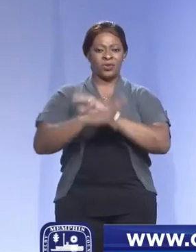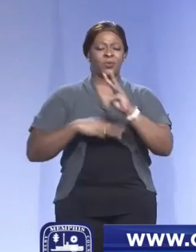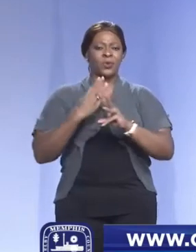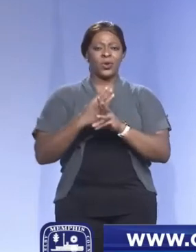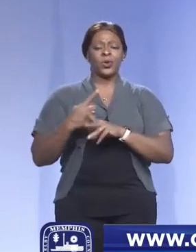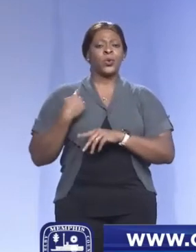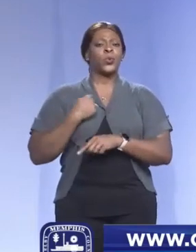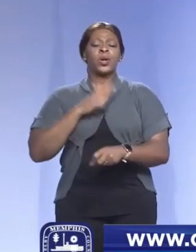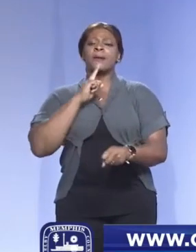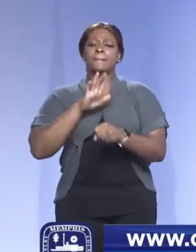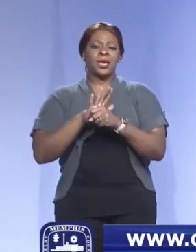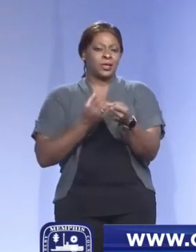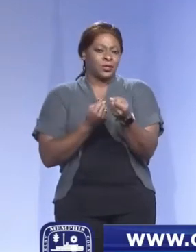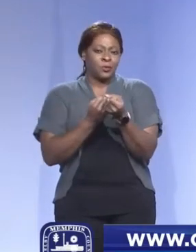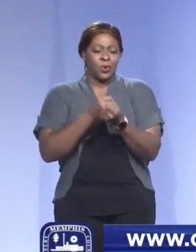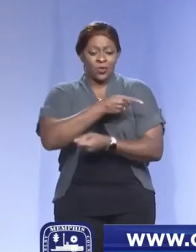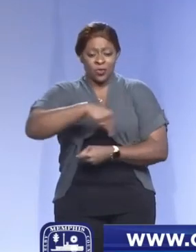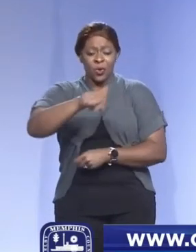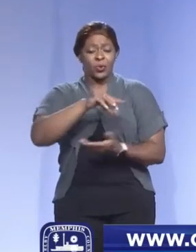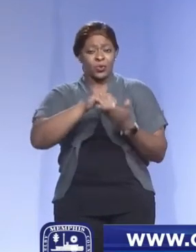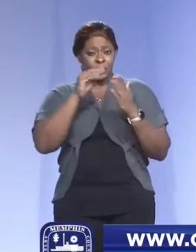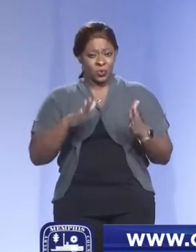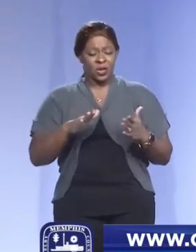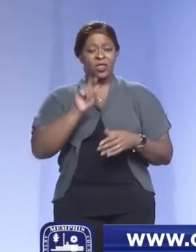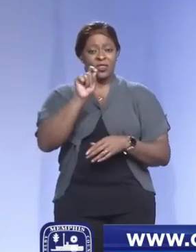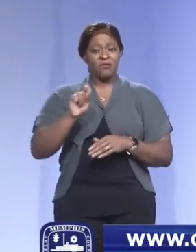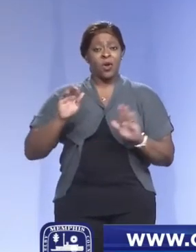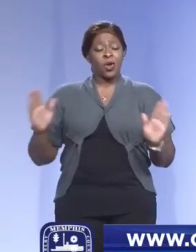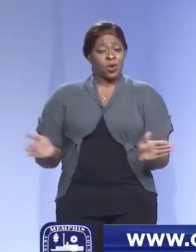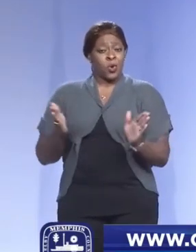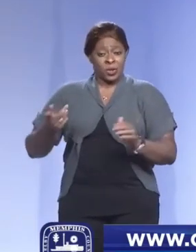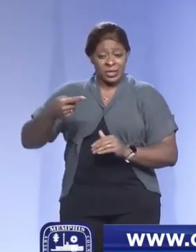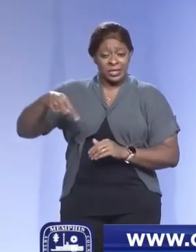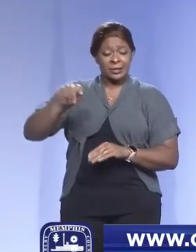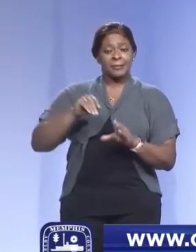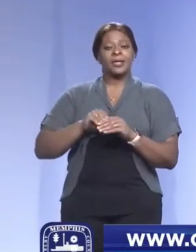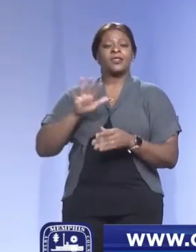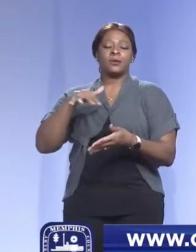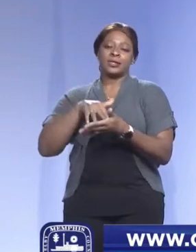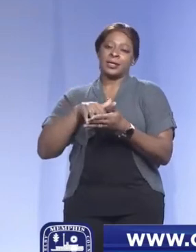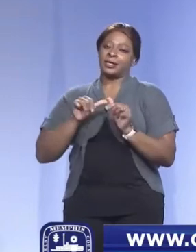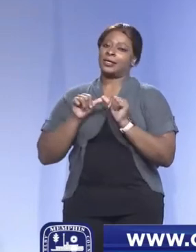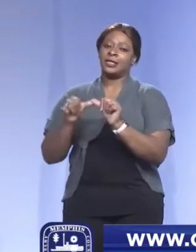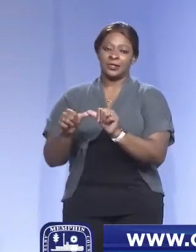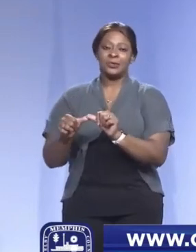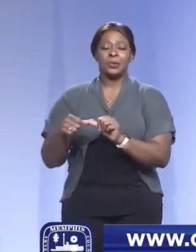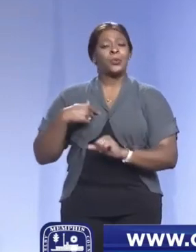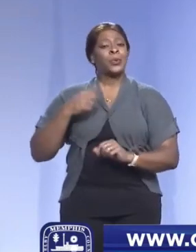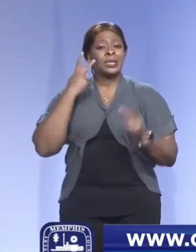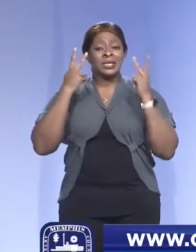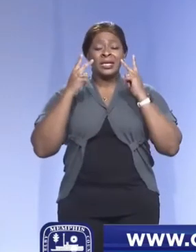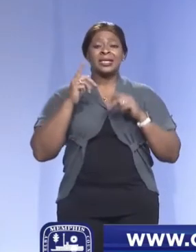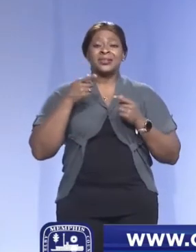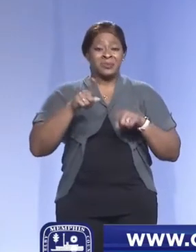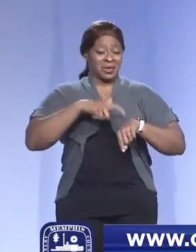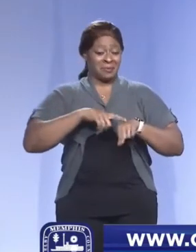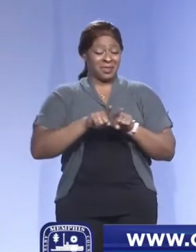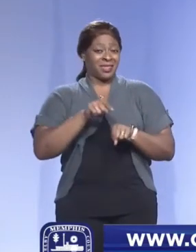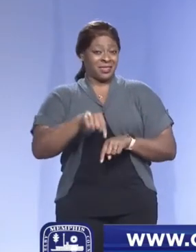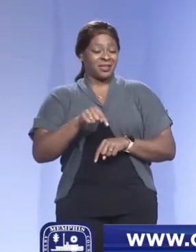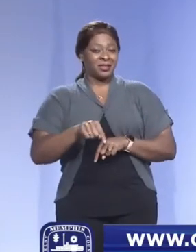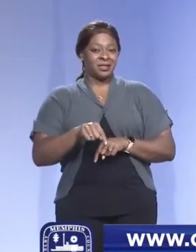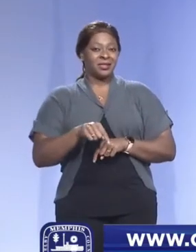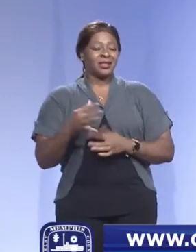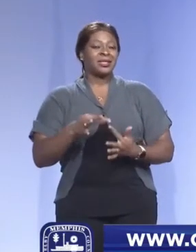are committed to supporting these students, therefore, and encouraging them in their studies. We can see in times like these that